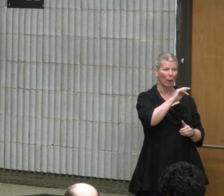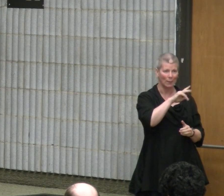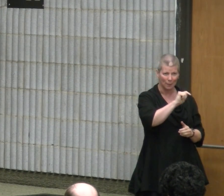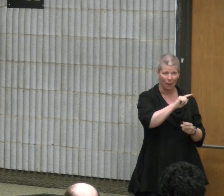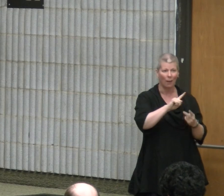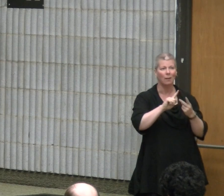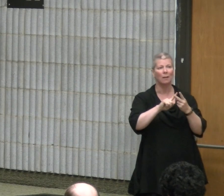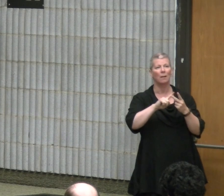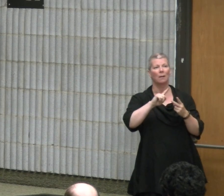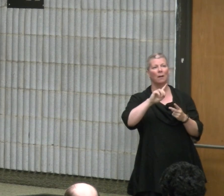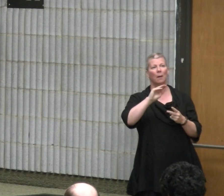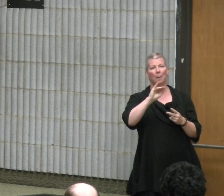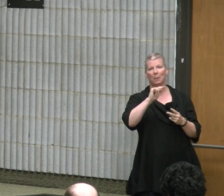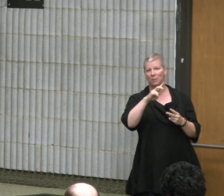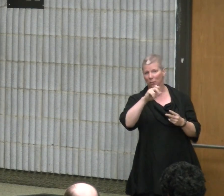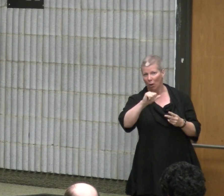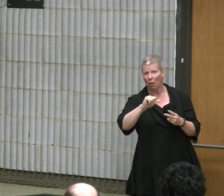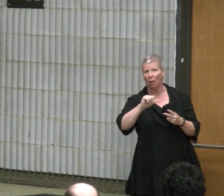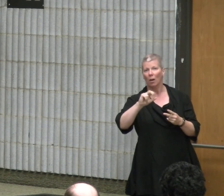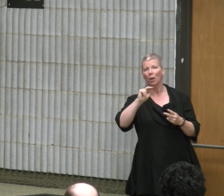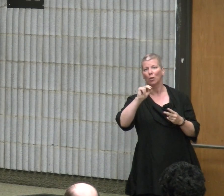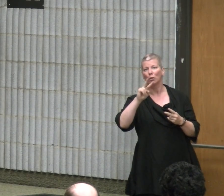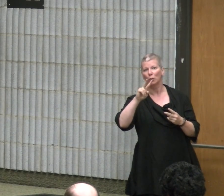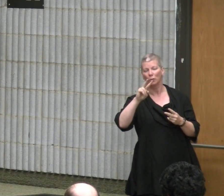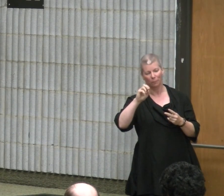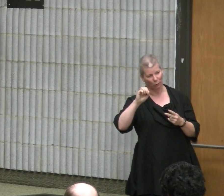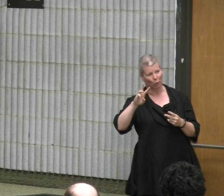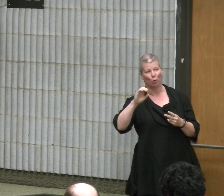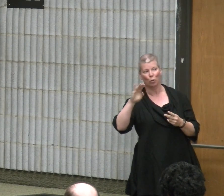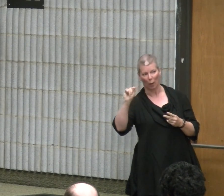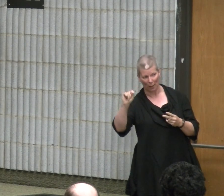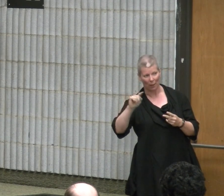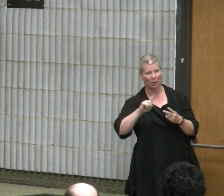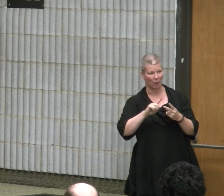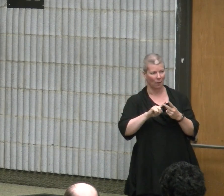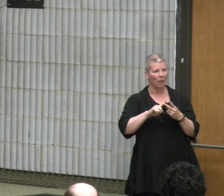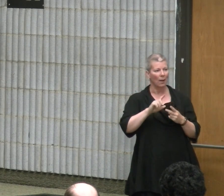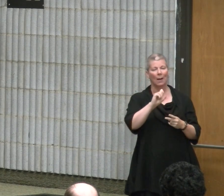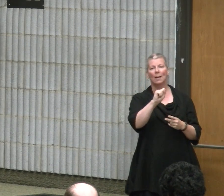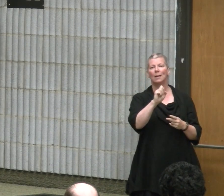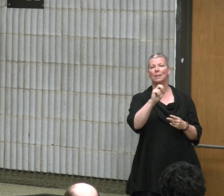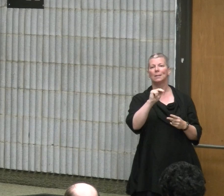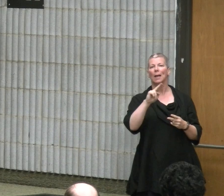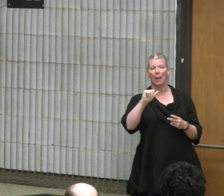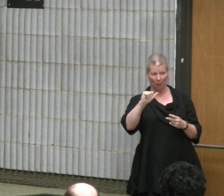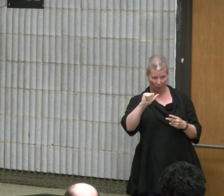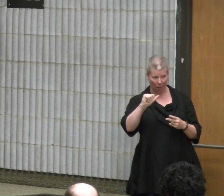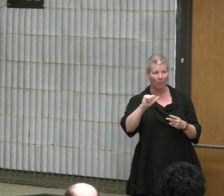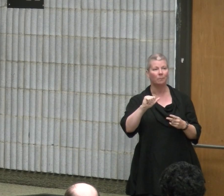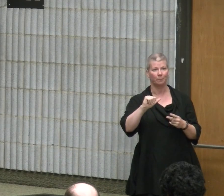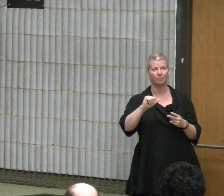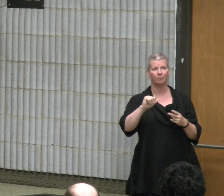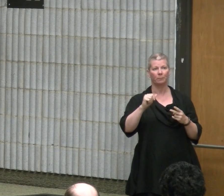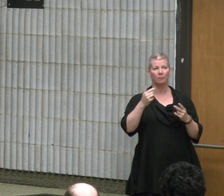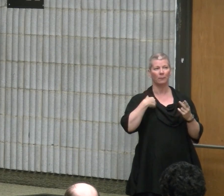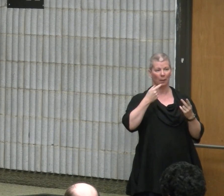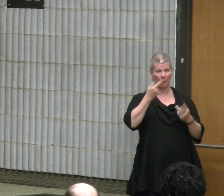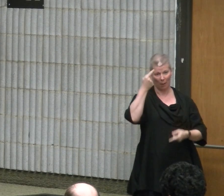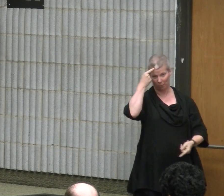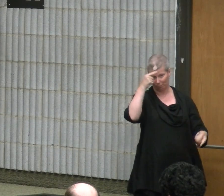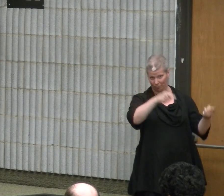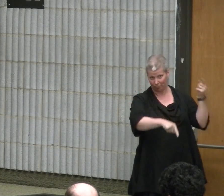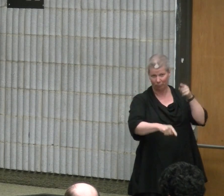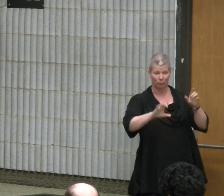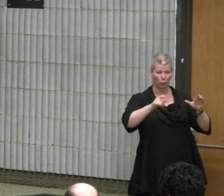River. The territory was subject of the Dish with One Spoon Wampum Belt Covenant, an agreement between the